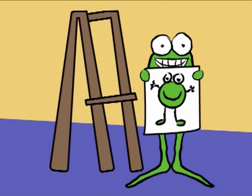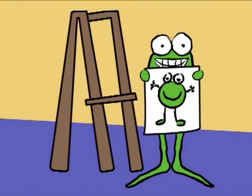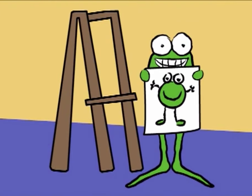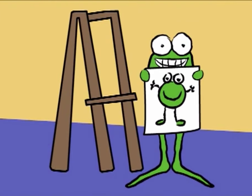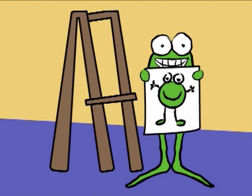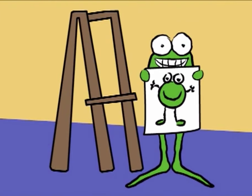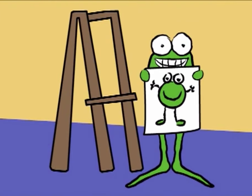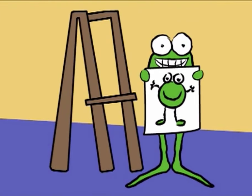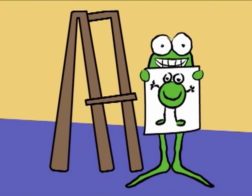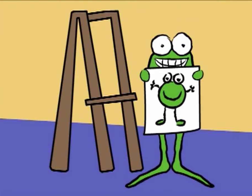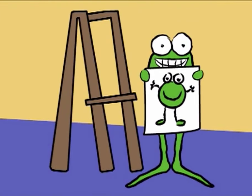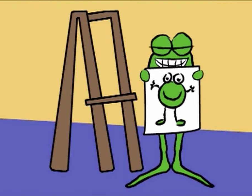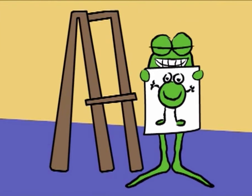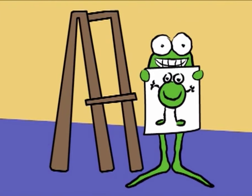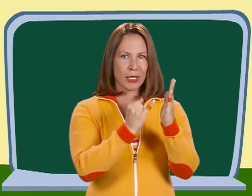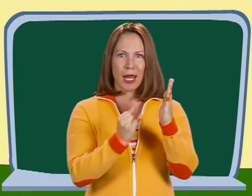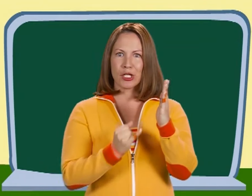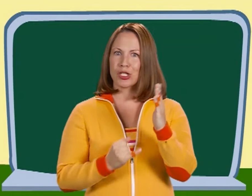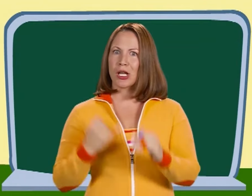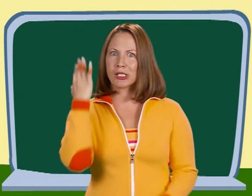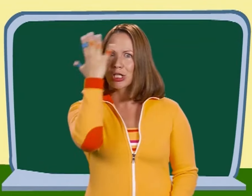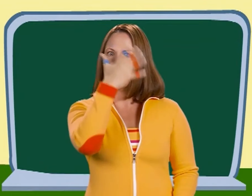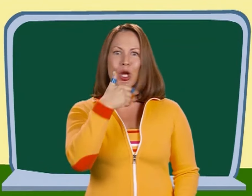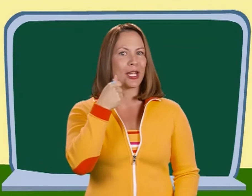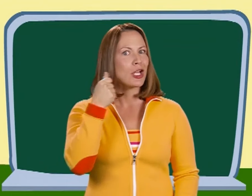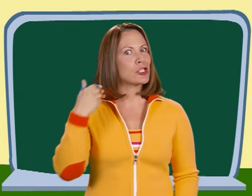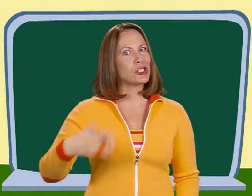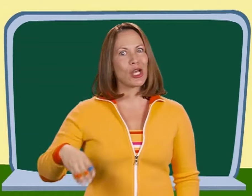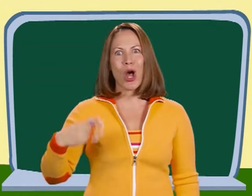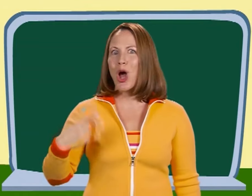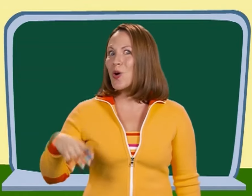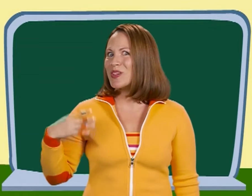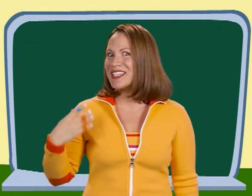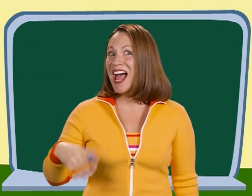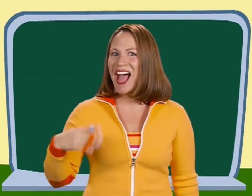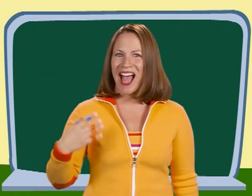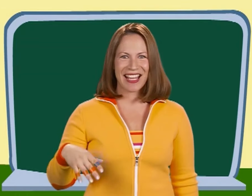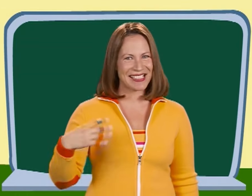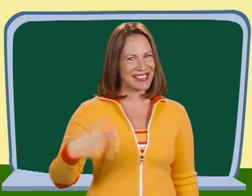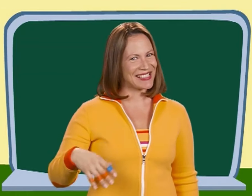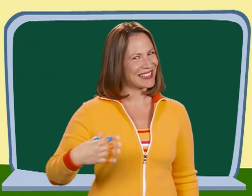up to dry. Your creations look so nice.